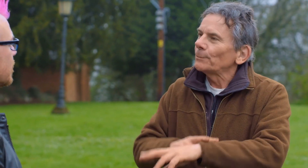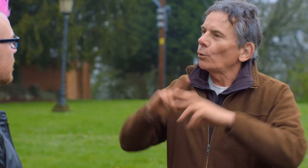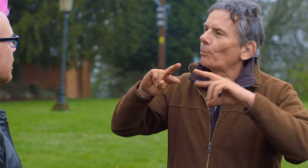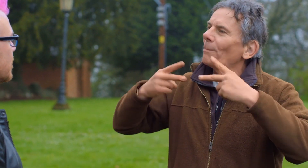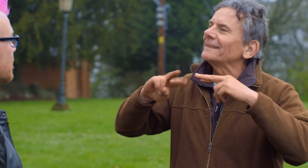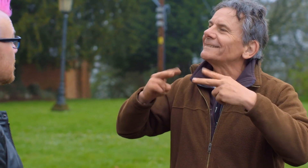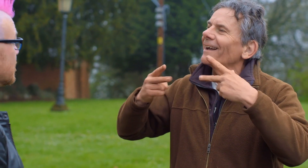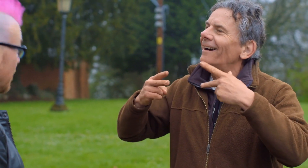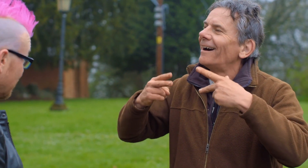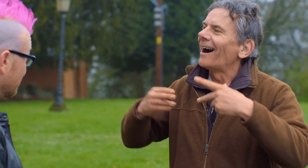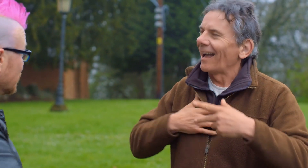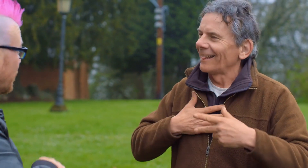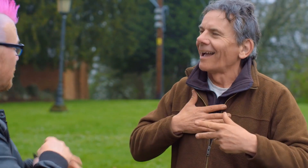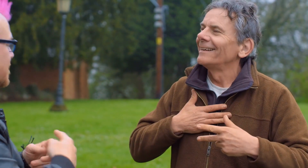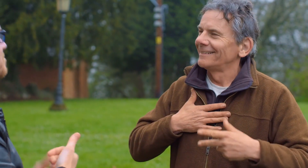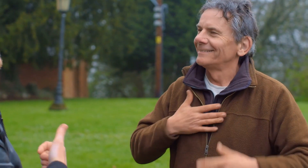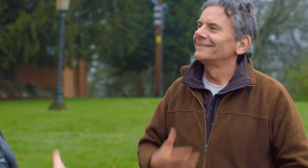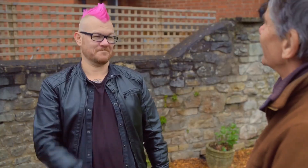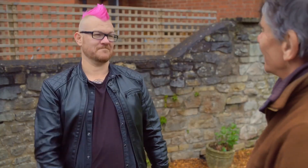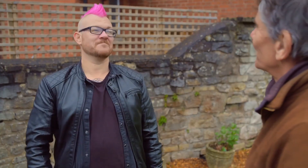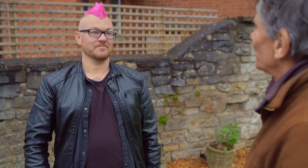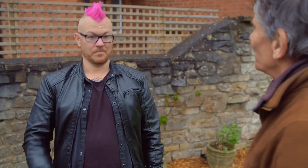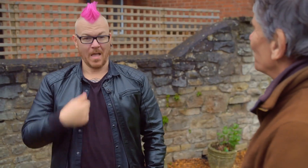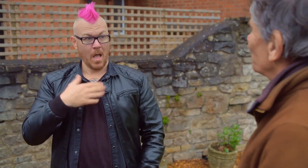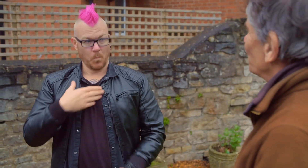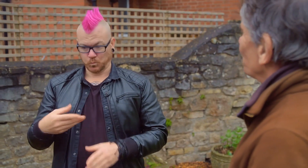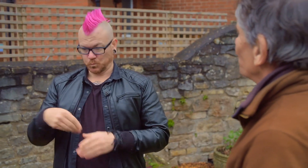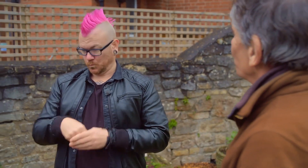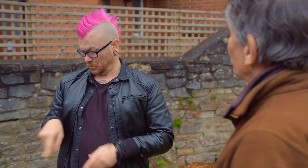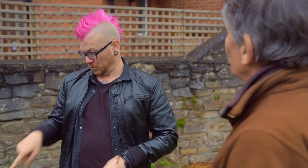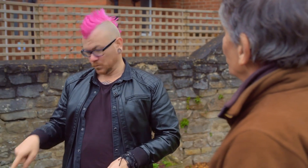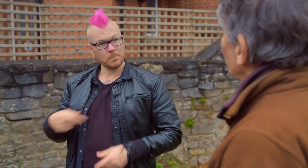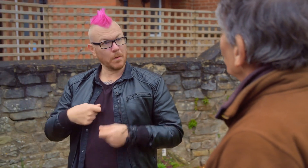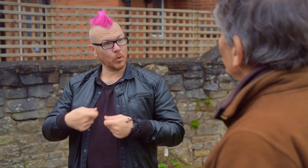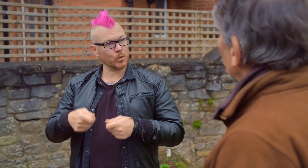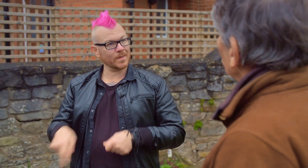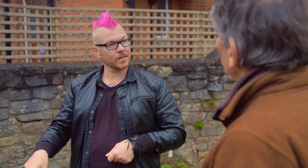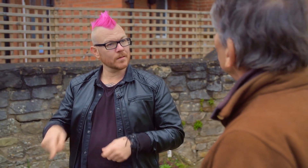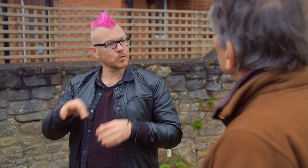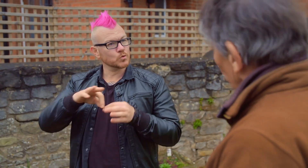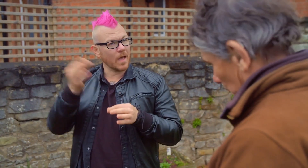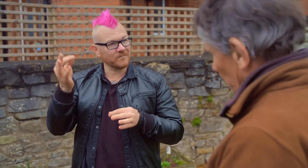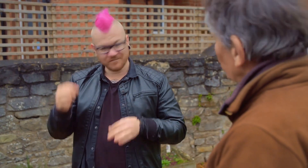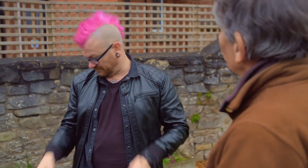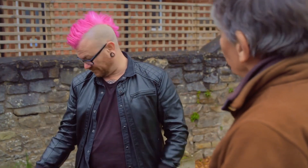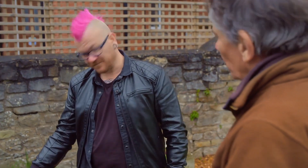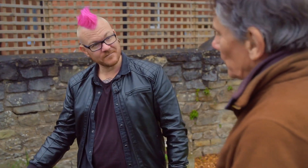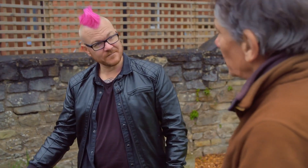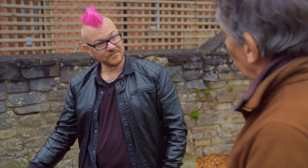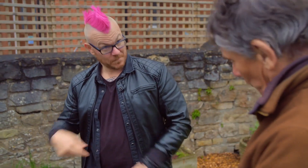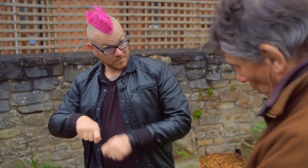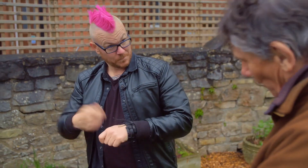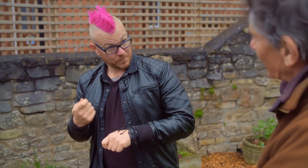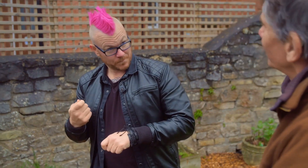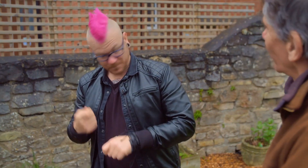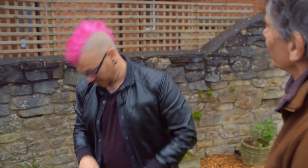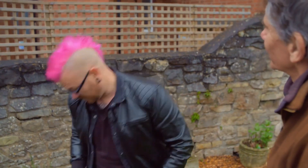Vegetable pasta. I would like to use some of these in my cooking. So, the chives, can I take